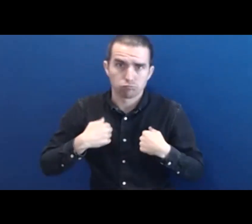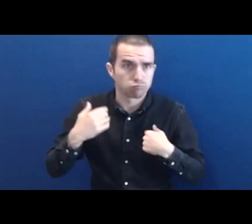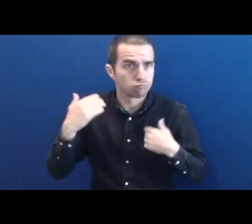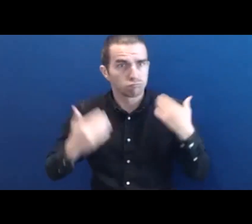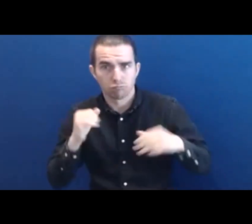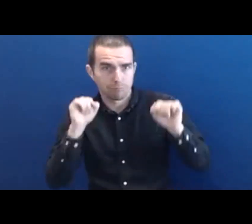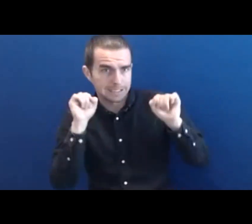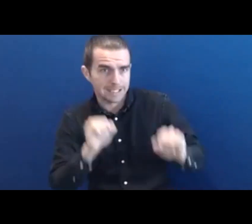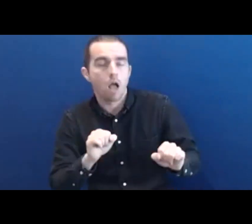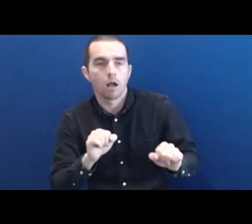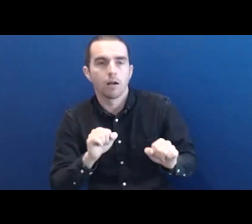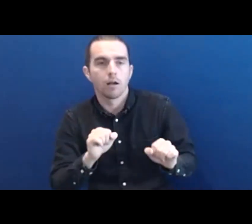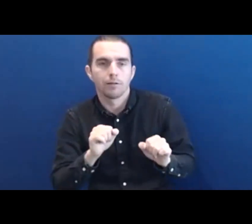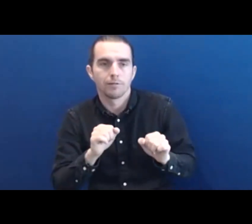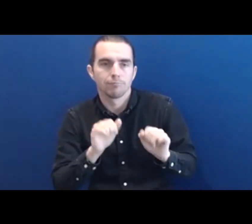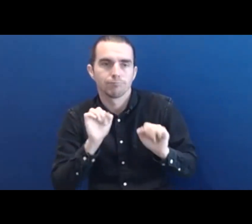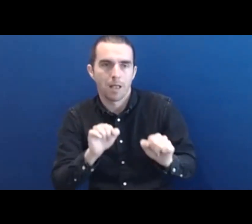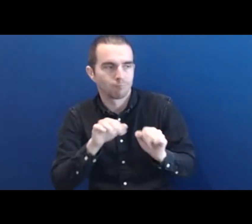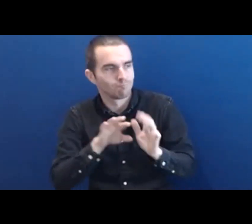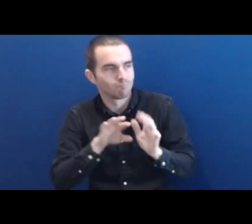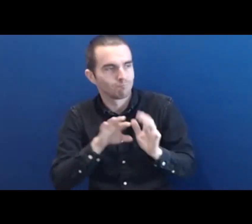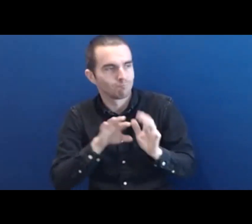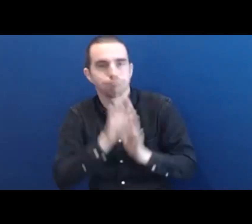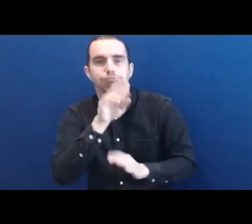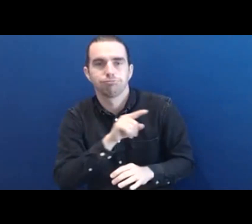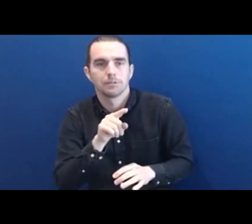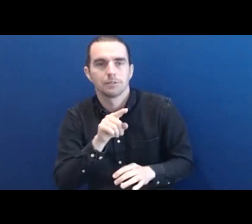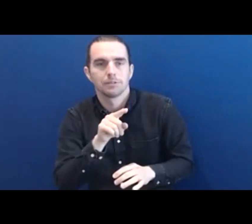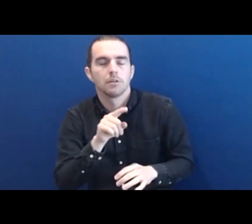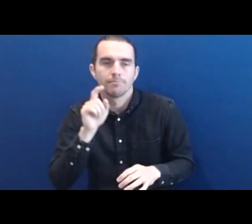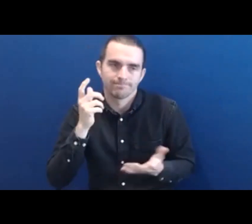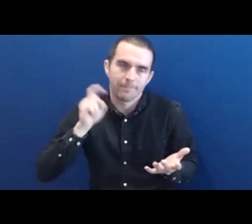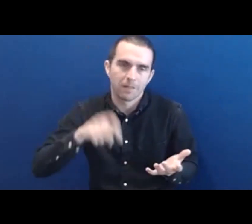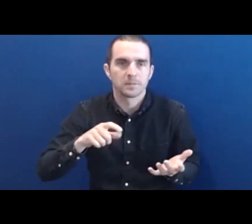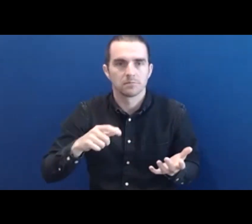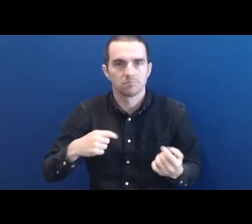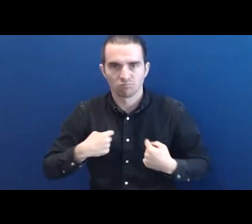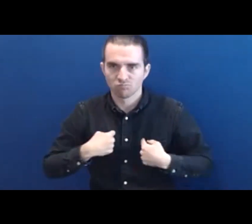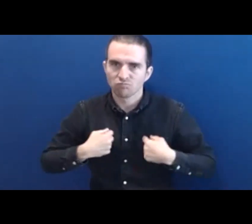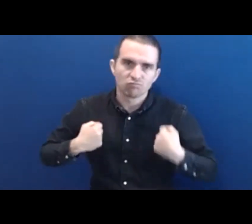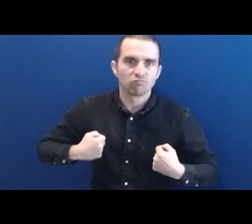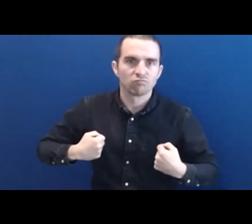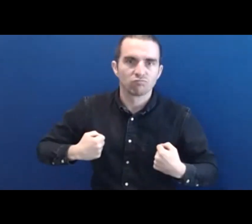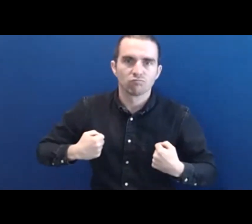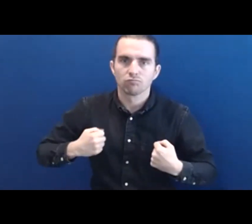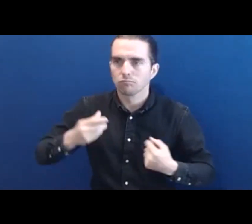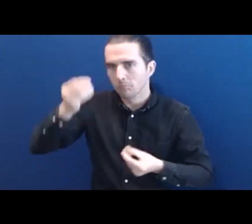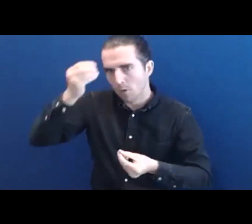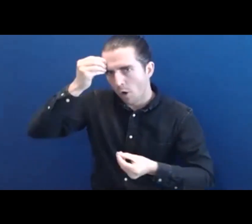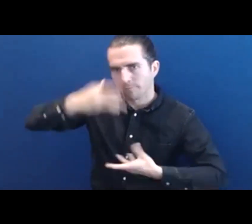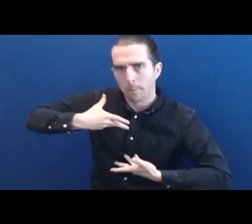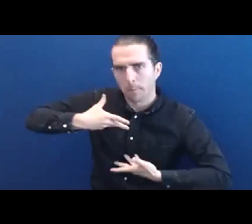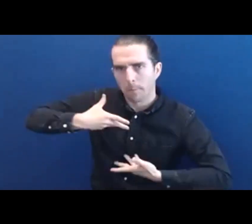And to be able to participate effectively and represent the issues alongside other